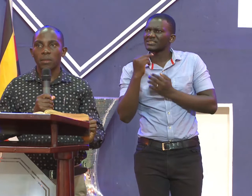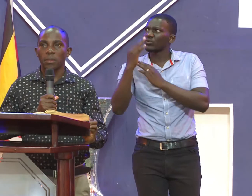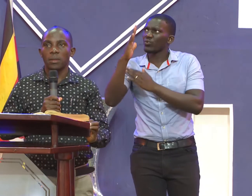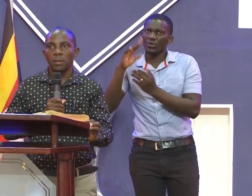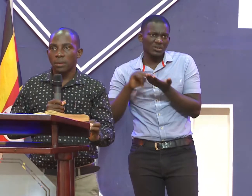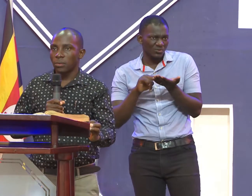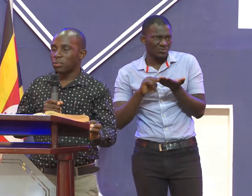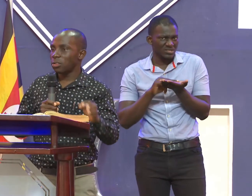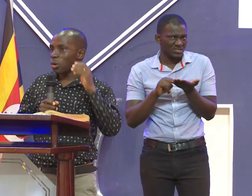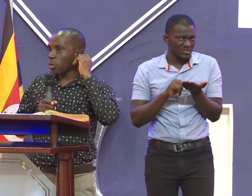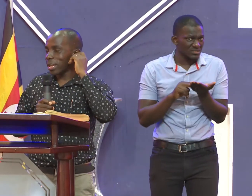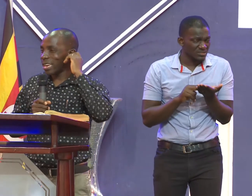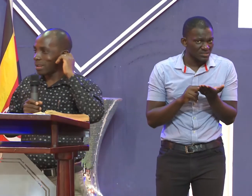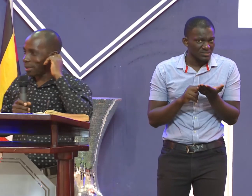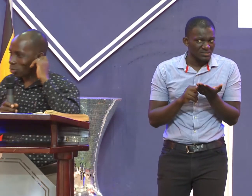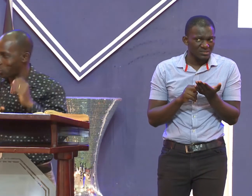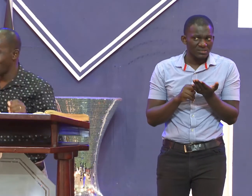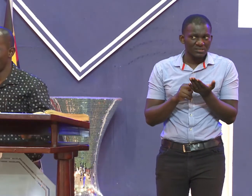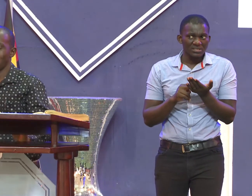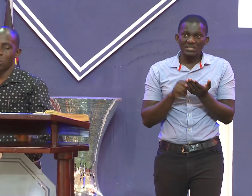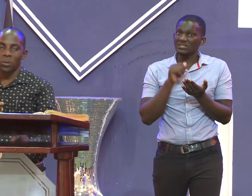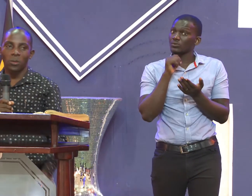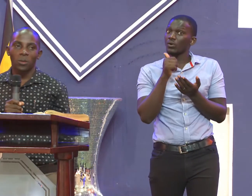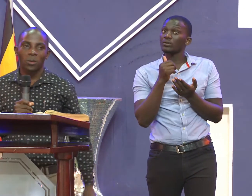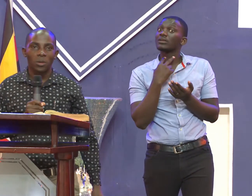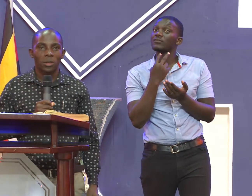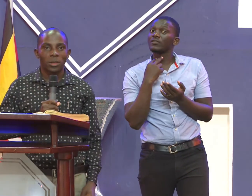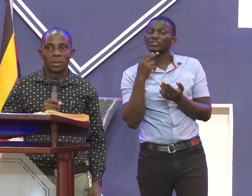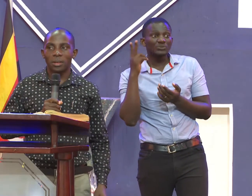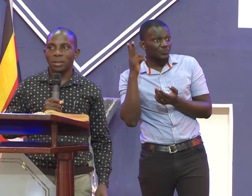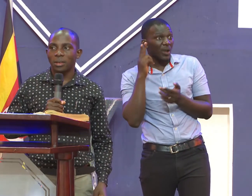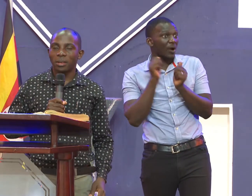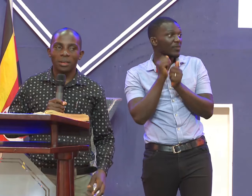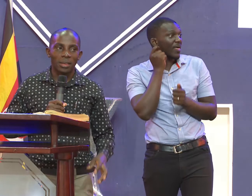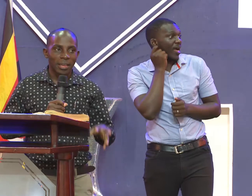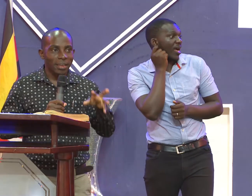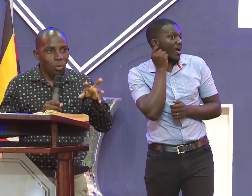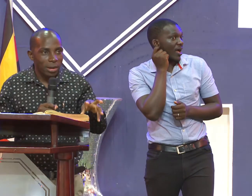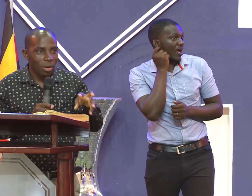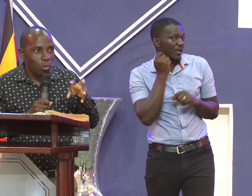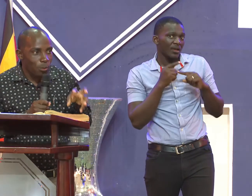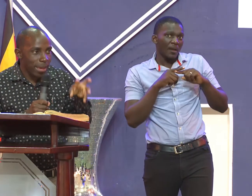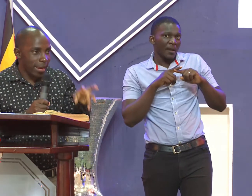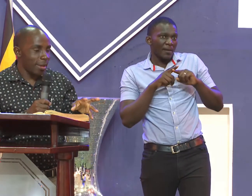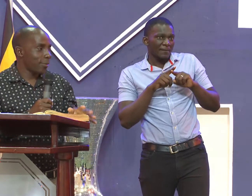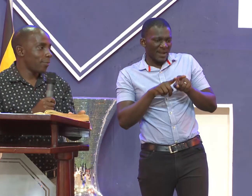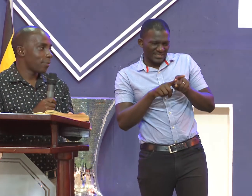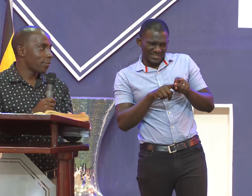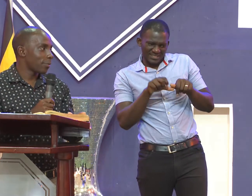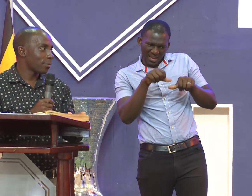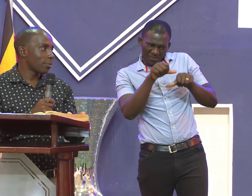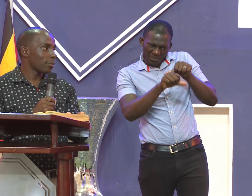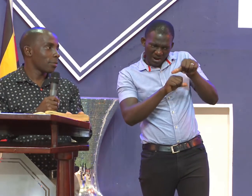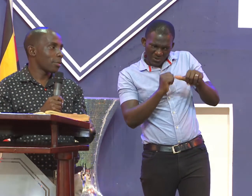time his voice is not a voice that is heard with your carnal ears, but